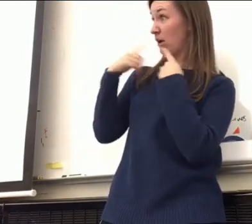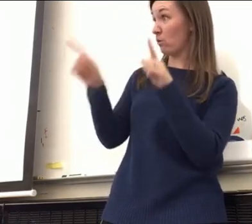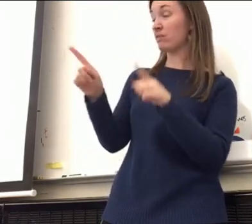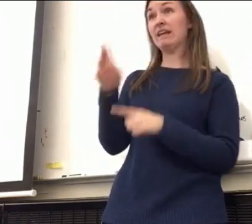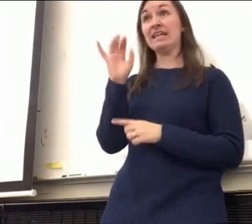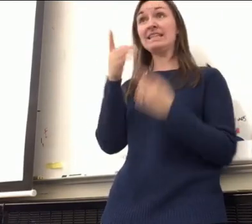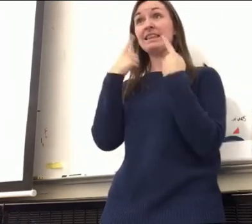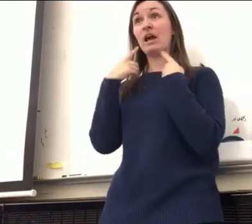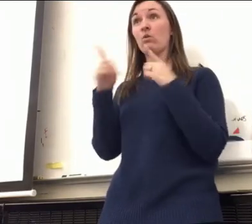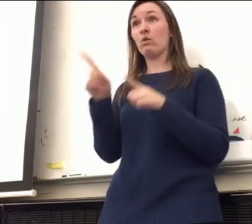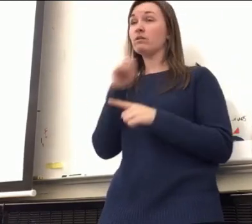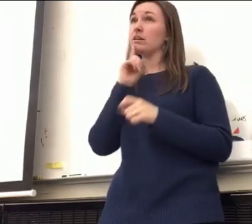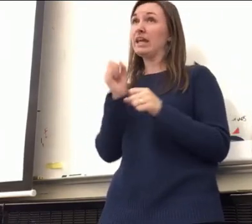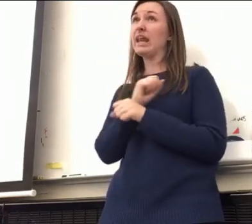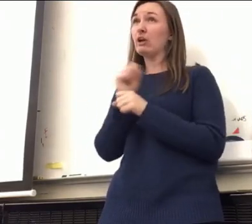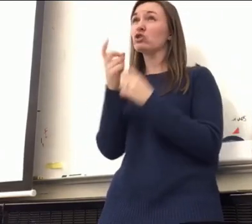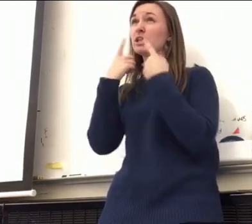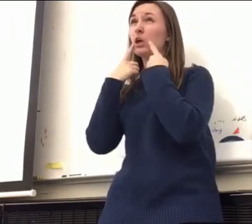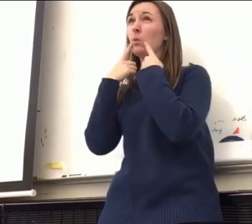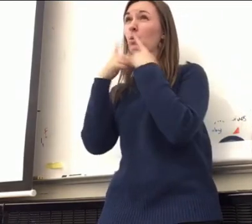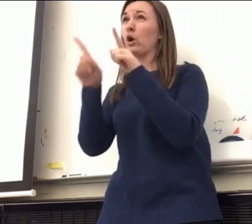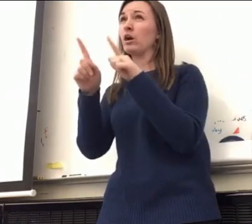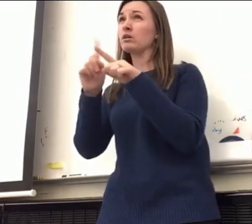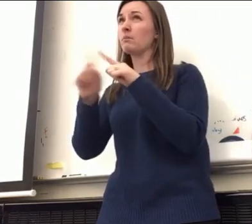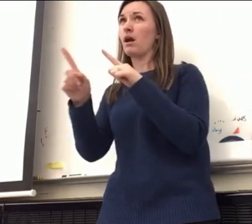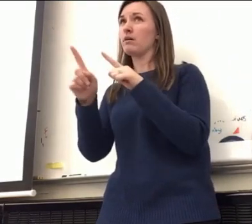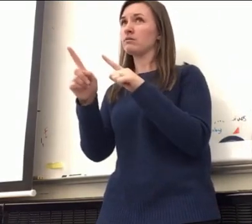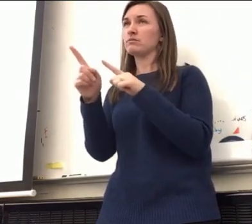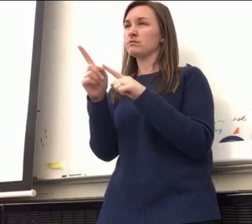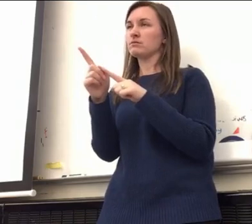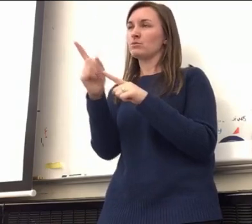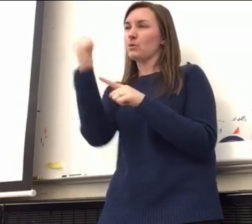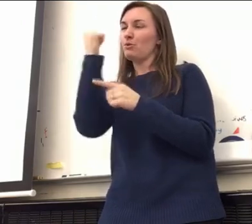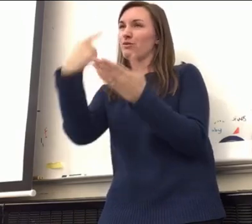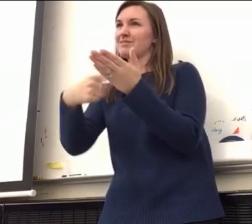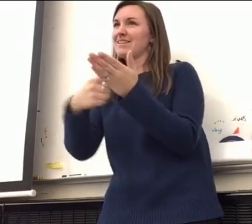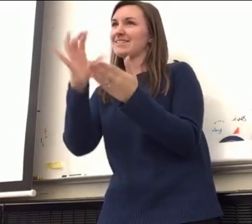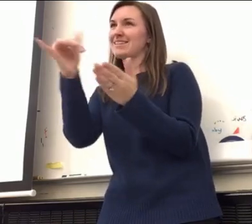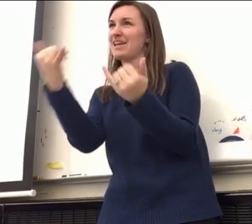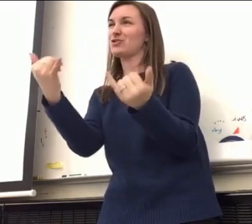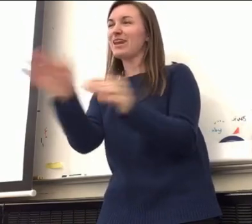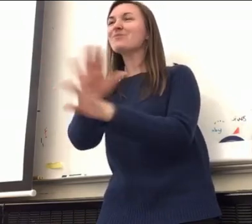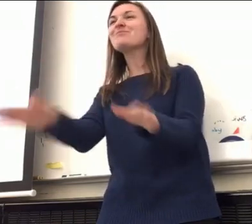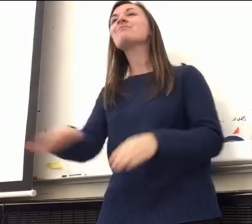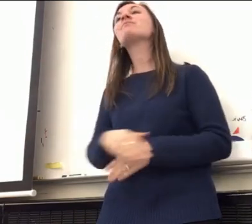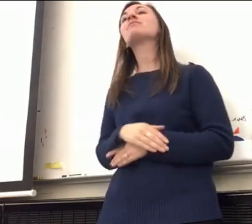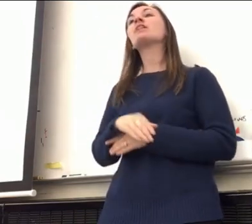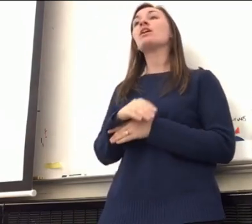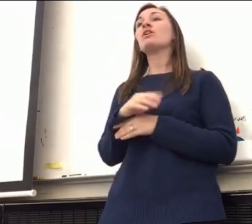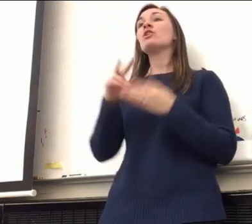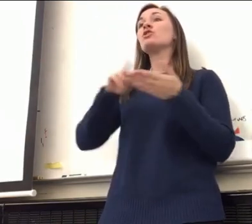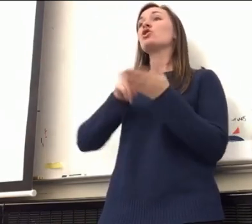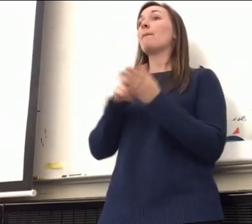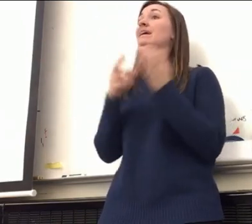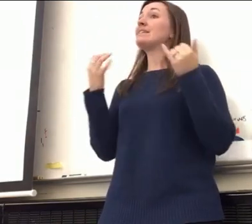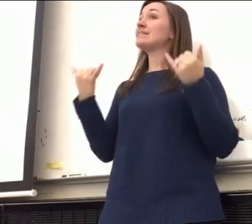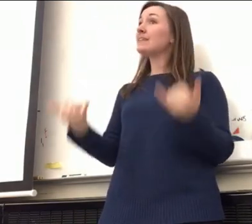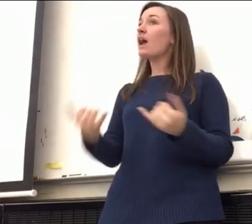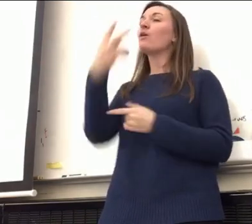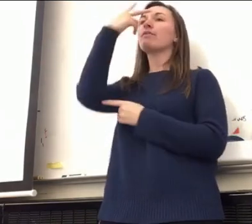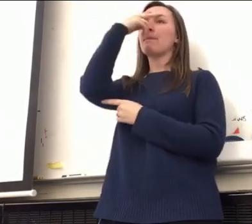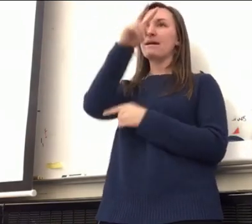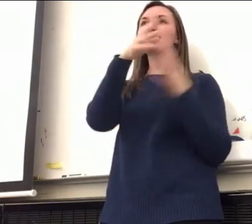did that work? It actually does work, but we're not going to get there today. Okay, so this brings us to the Mexican-American